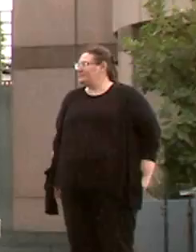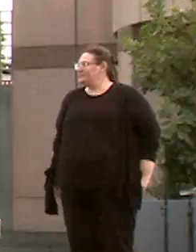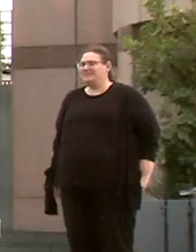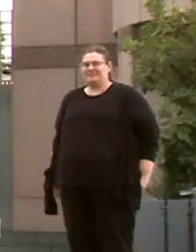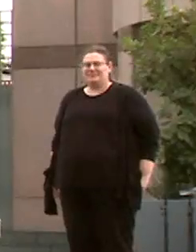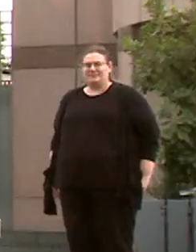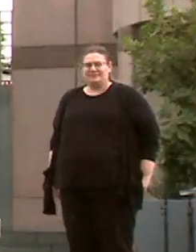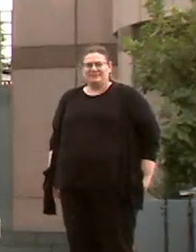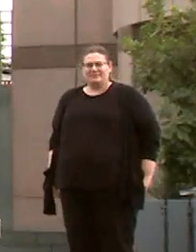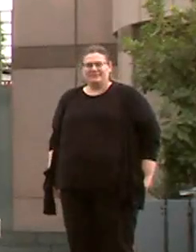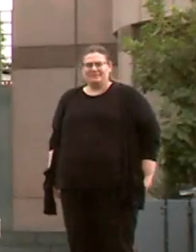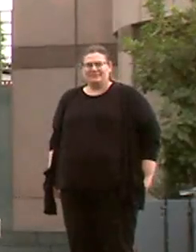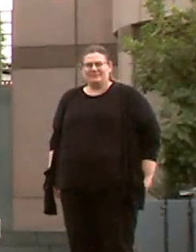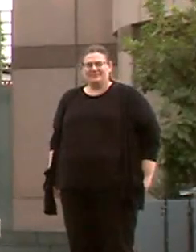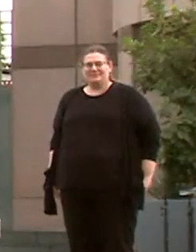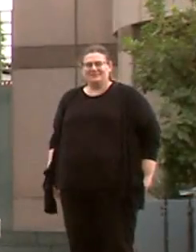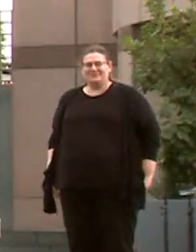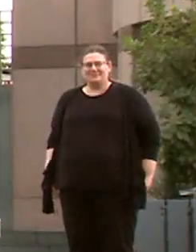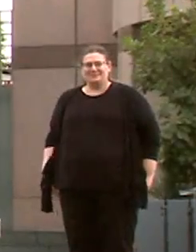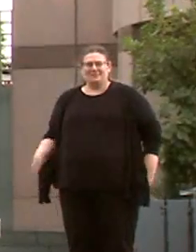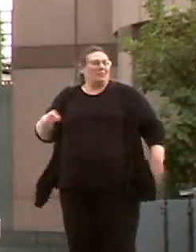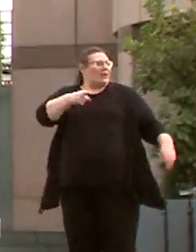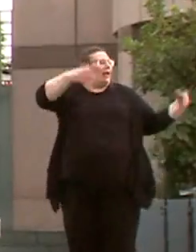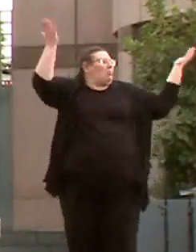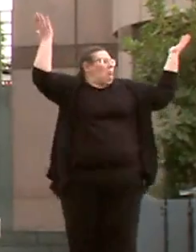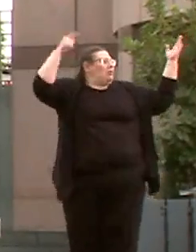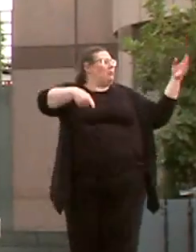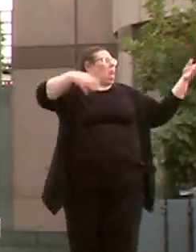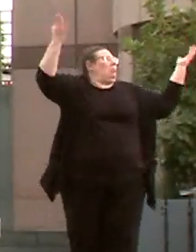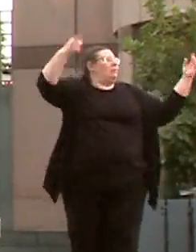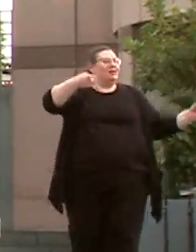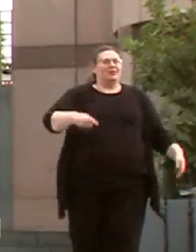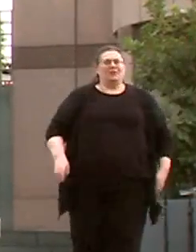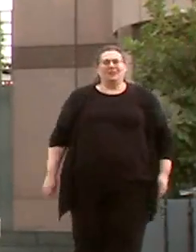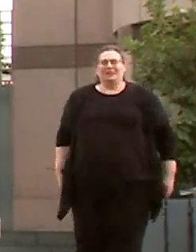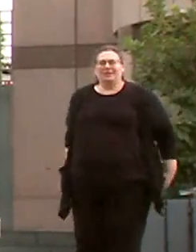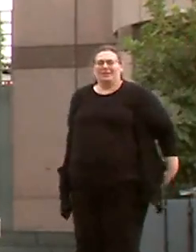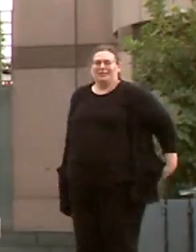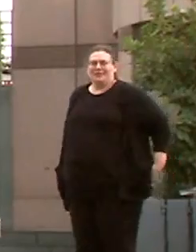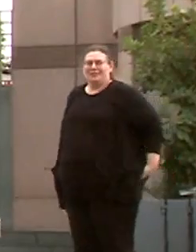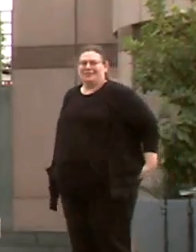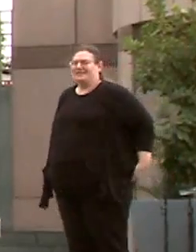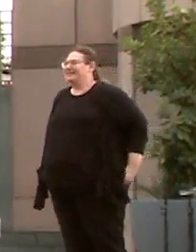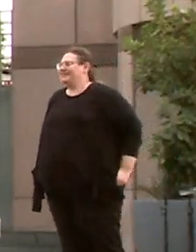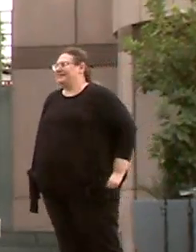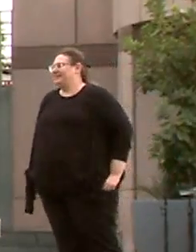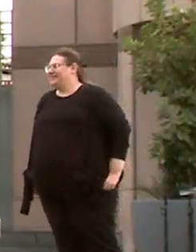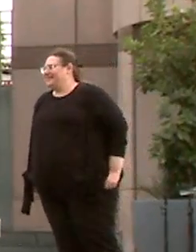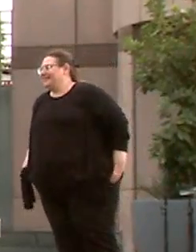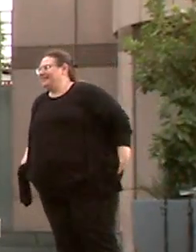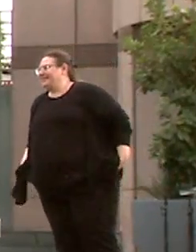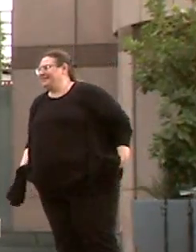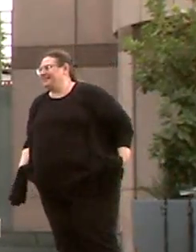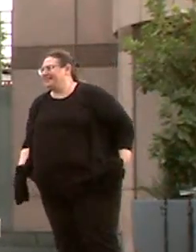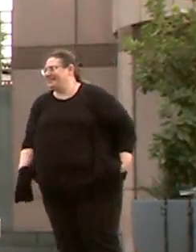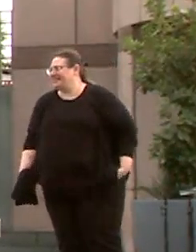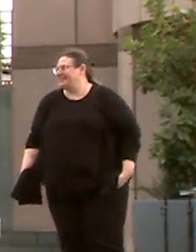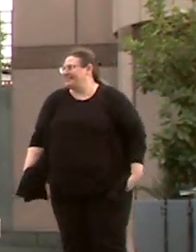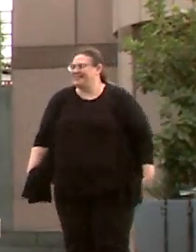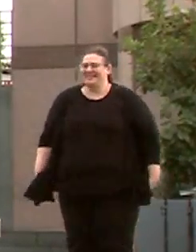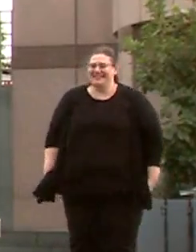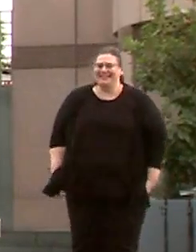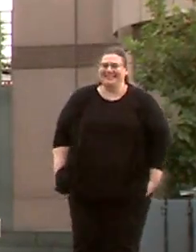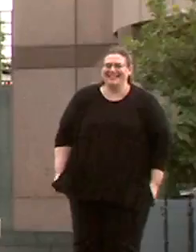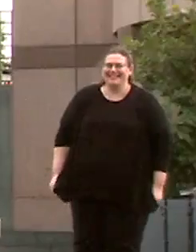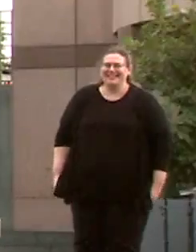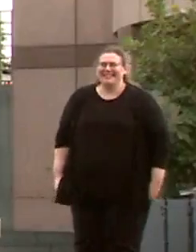Corey, help me out. What's her beautiful name? Gold, Jenny Gold. Jeez, I needed Yeah. Corey's